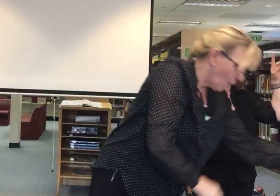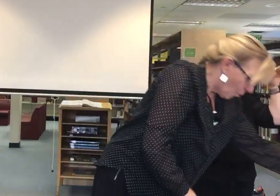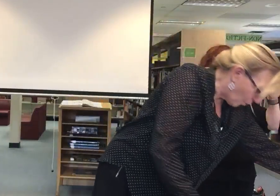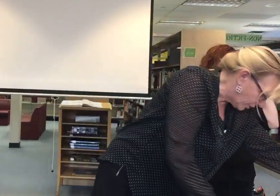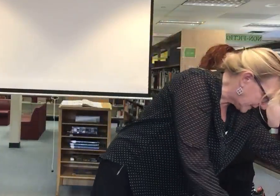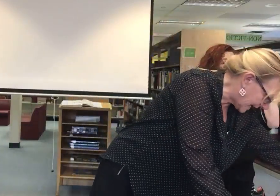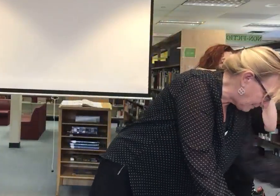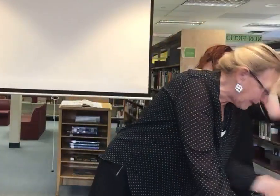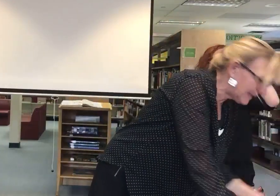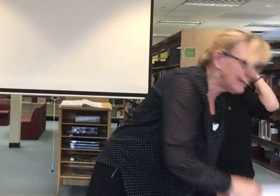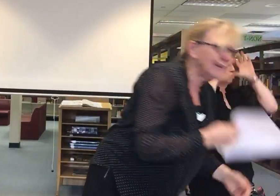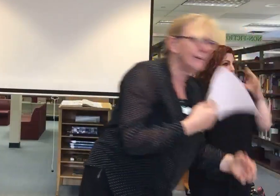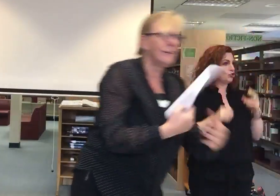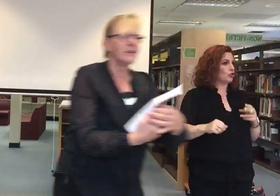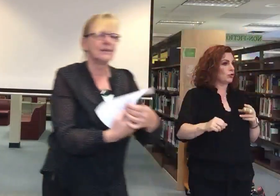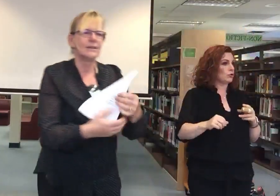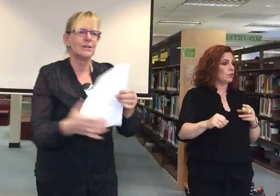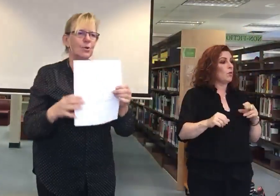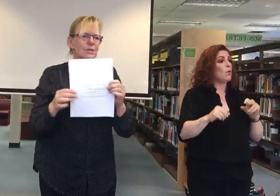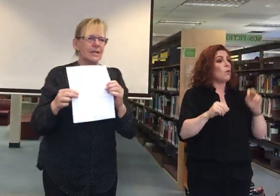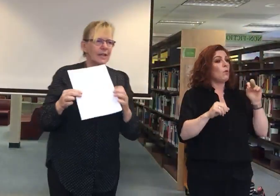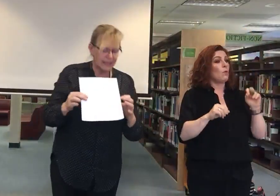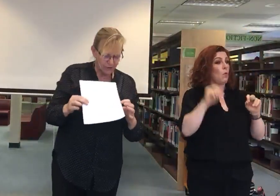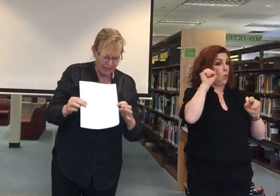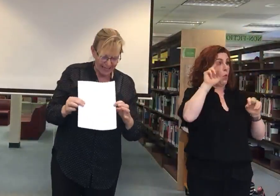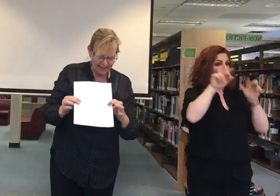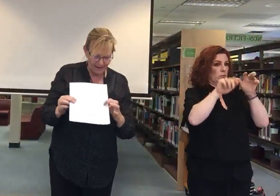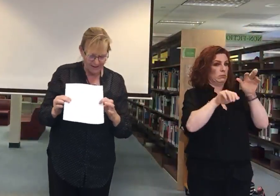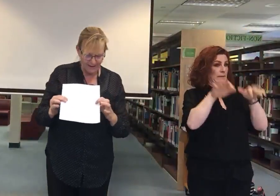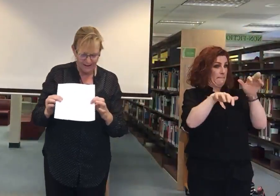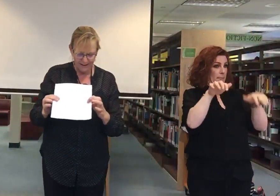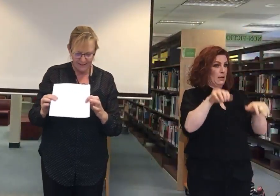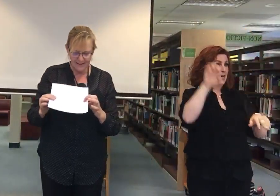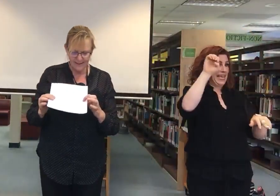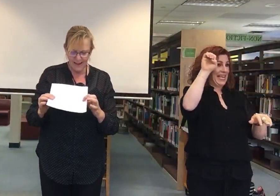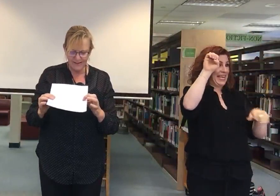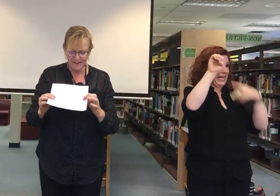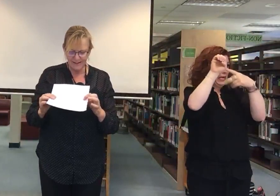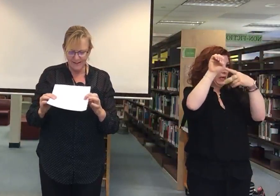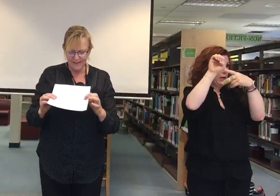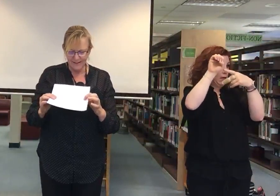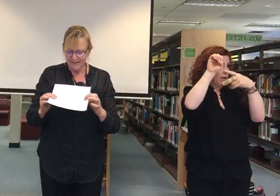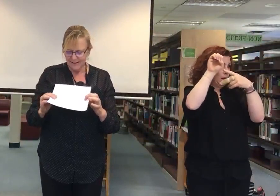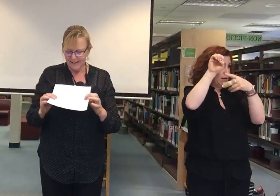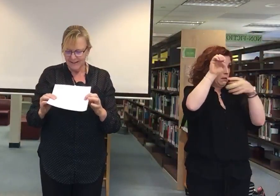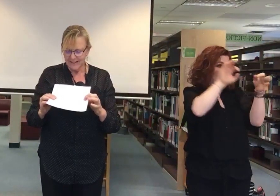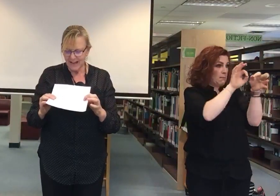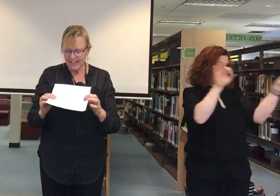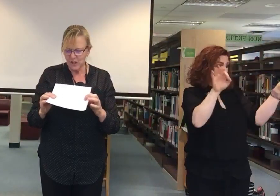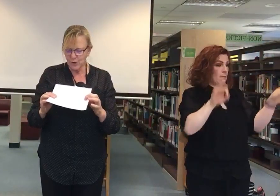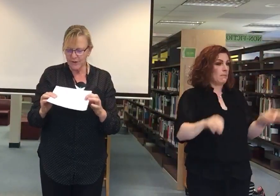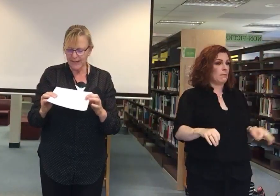hunt, or type in, go to letter E there, that says